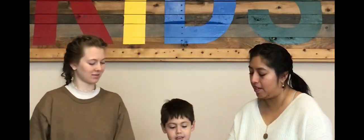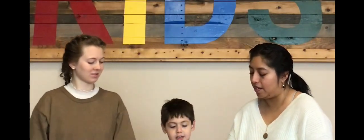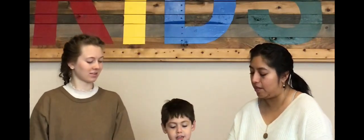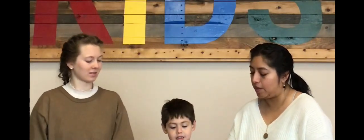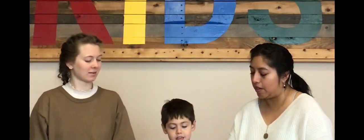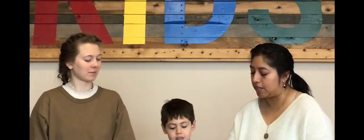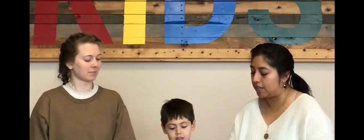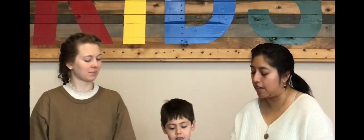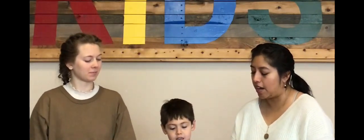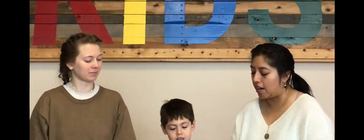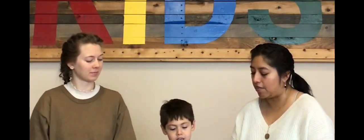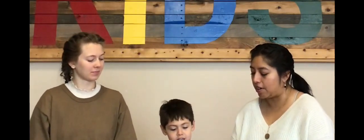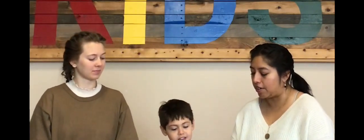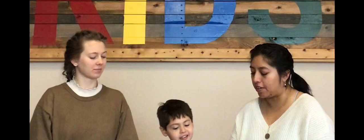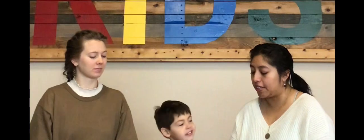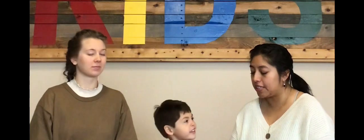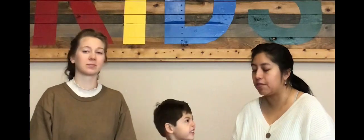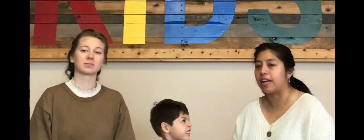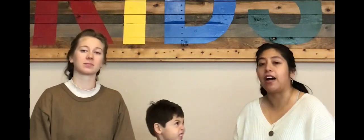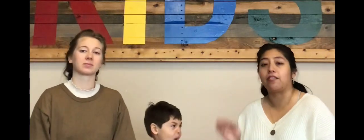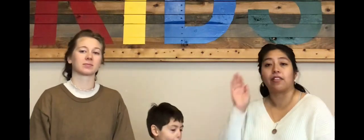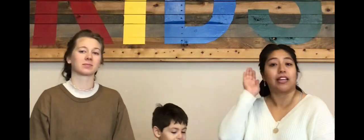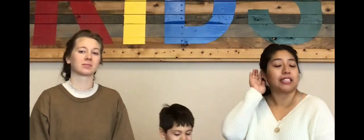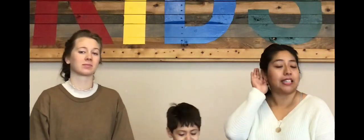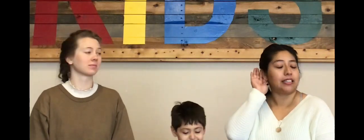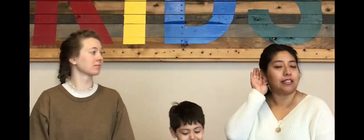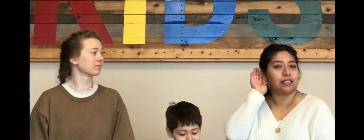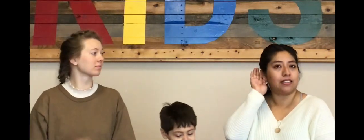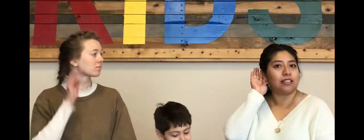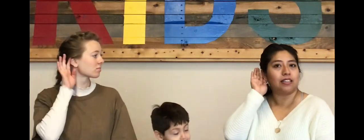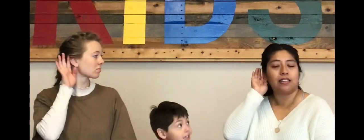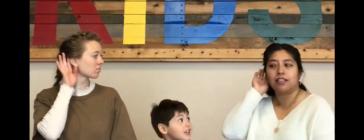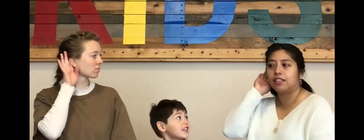hands. We also have on our list, we have listen. Listen.